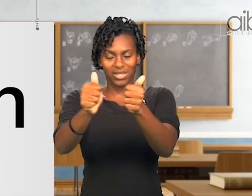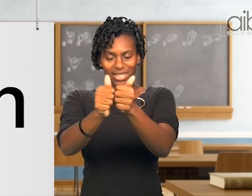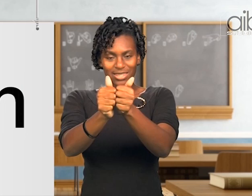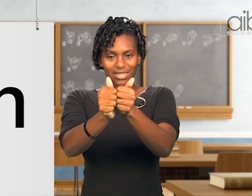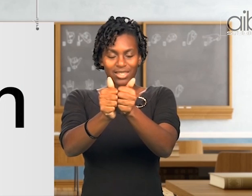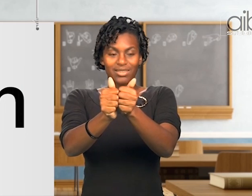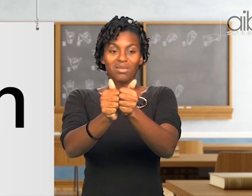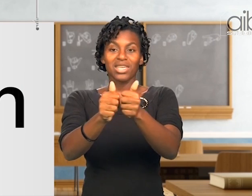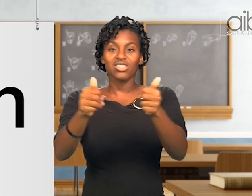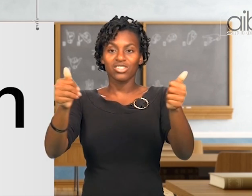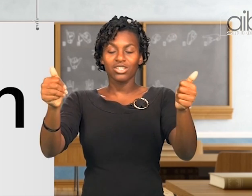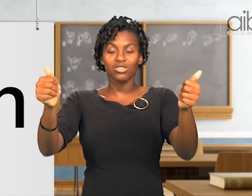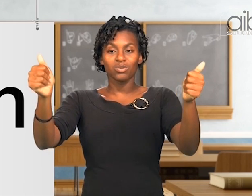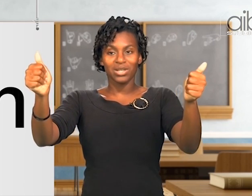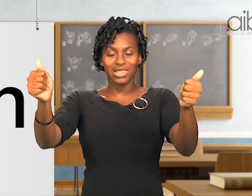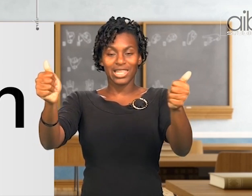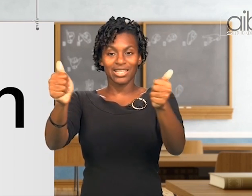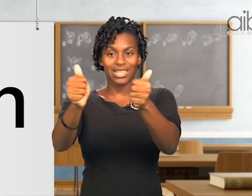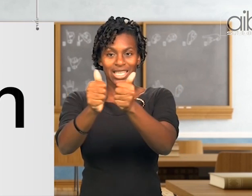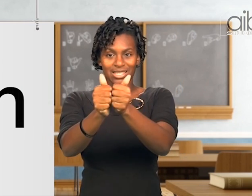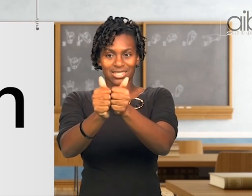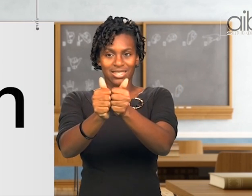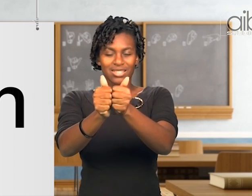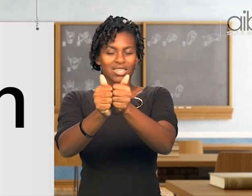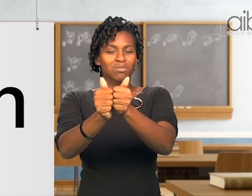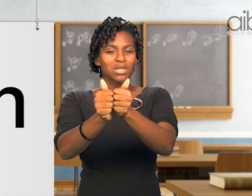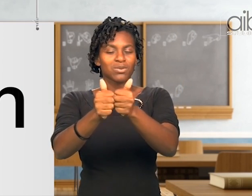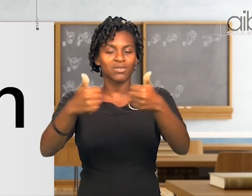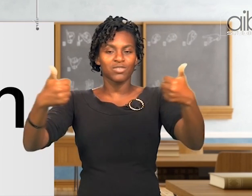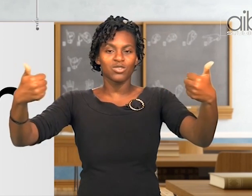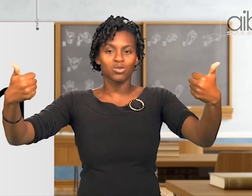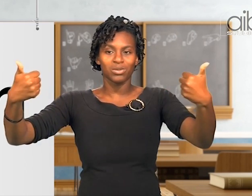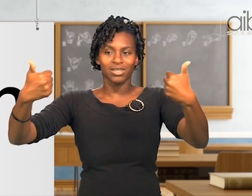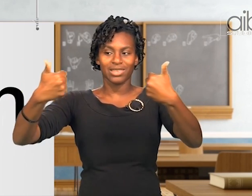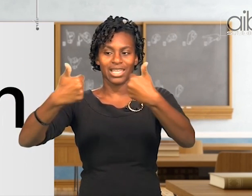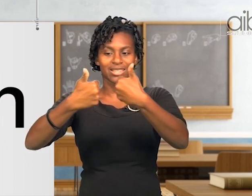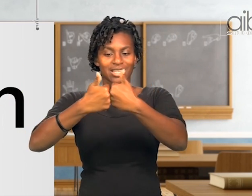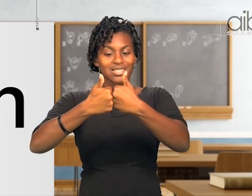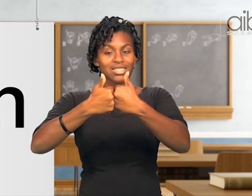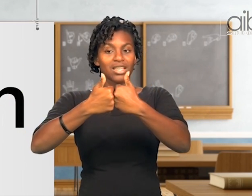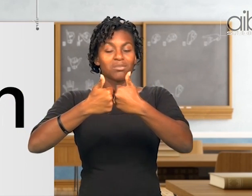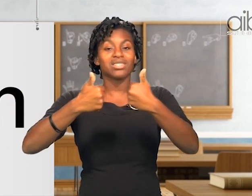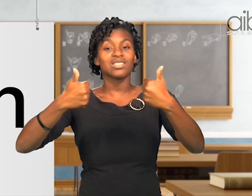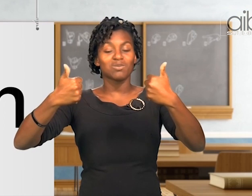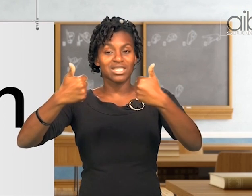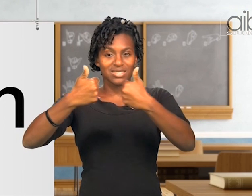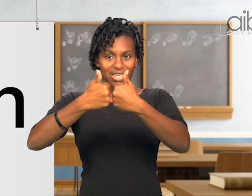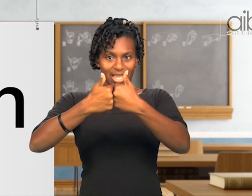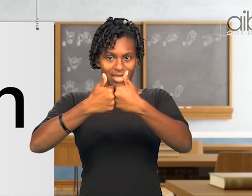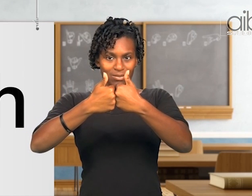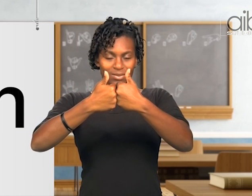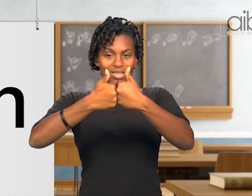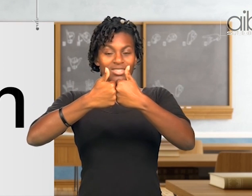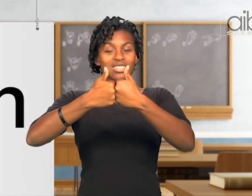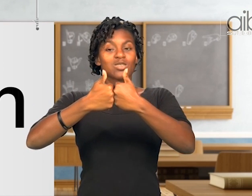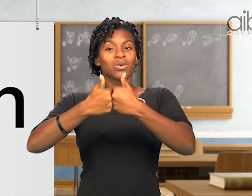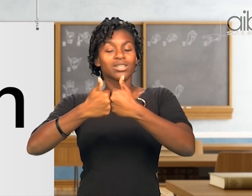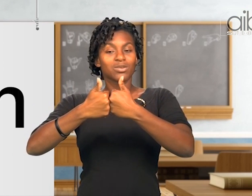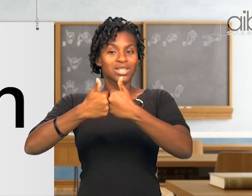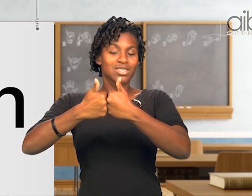with. Now make sure you do with like this. Some people confuse with like this, but this means game. So this is one of the reasons